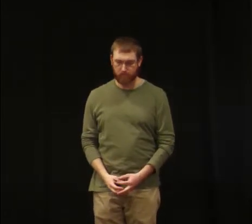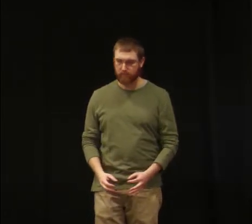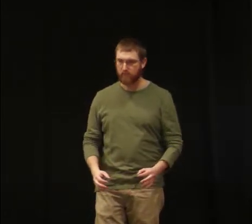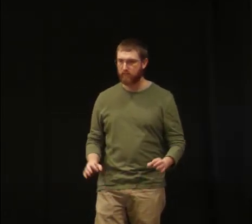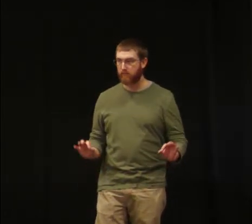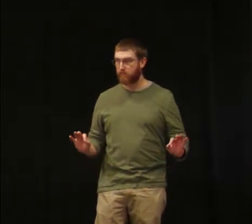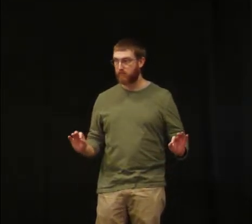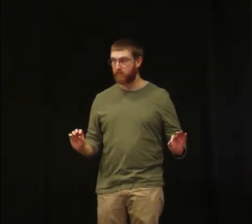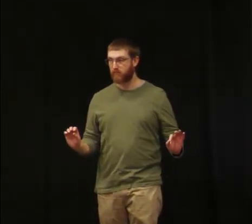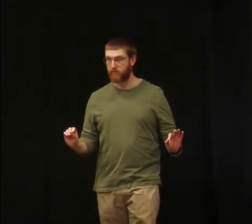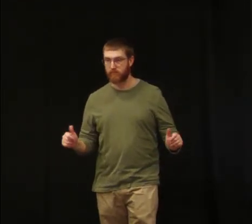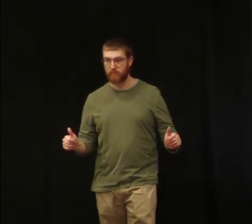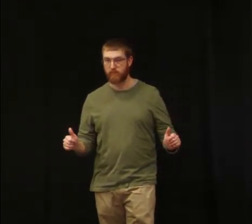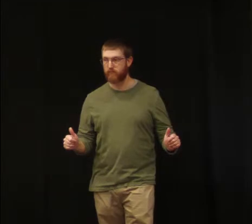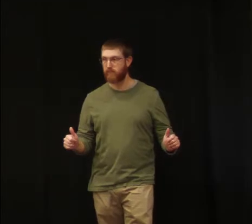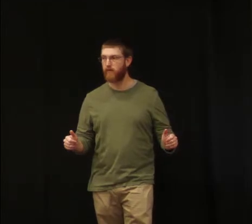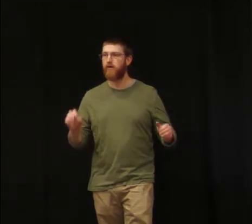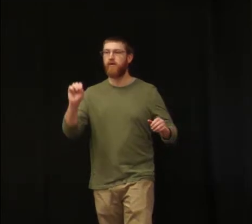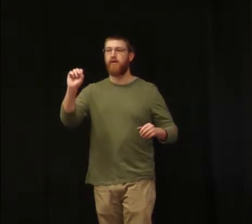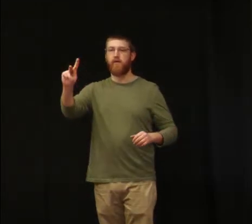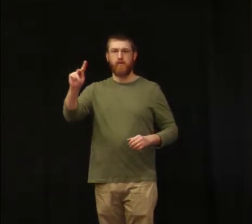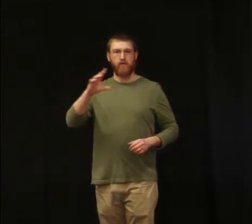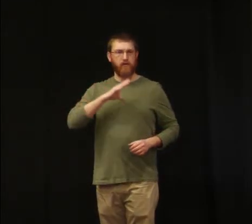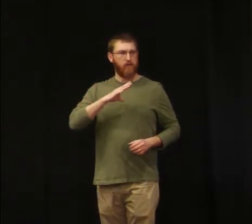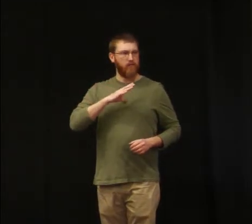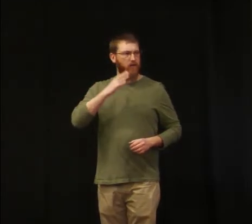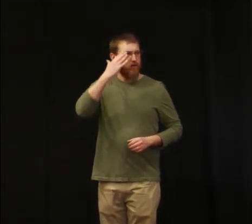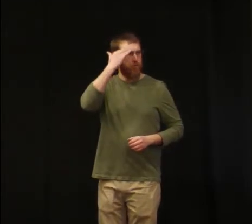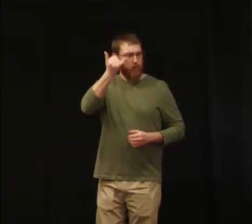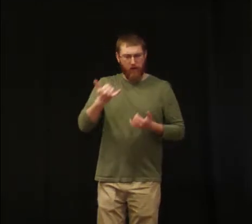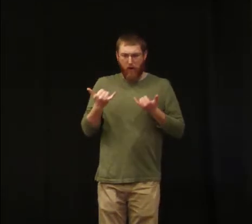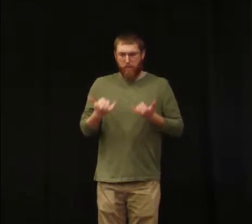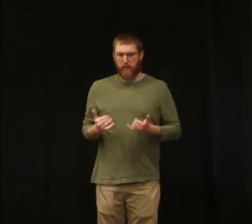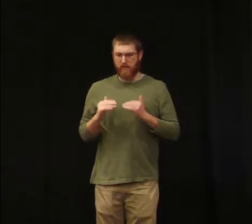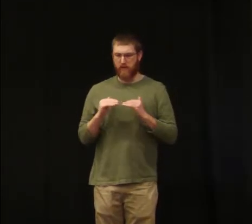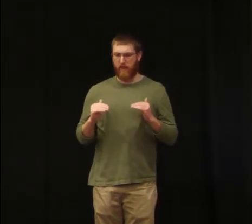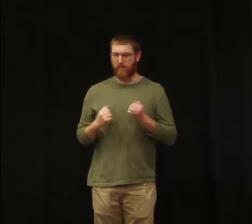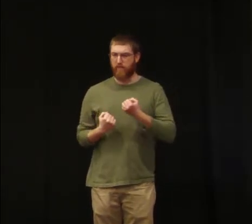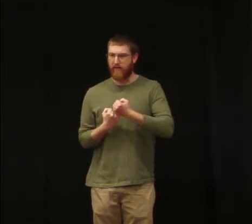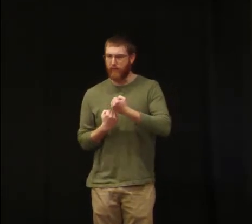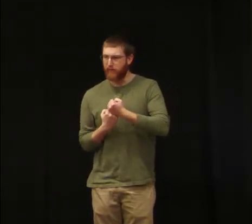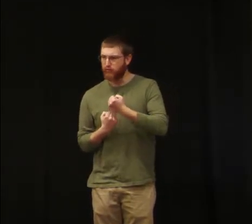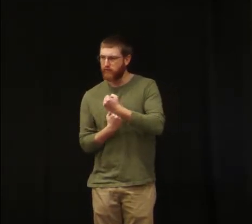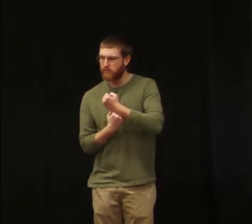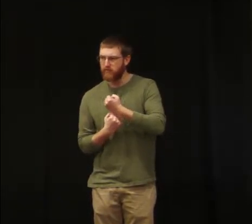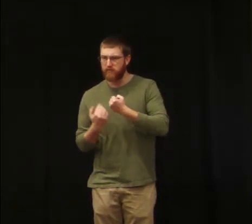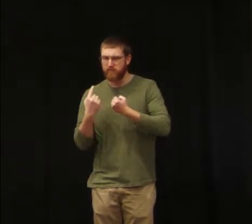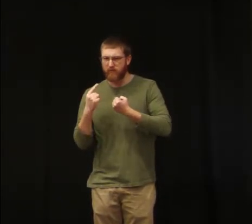Okay, so why is the present level a foundation and support for the IEP?